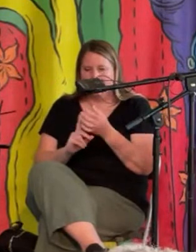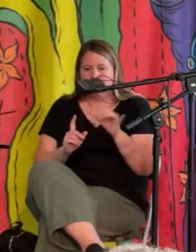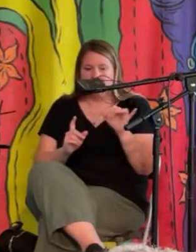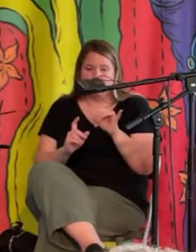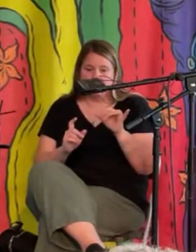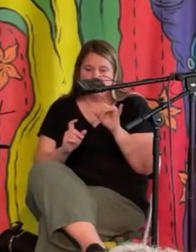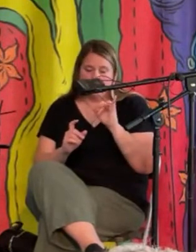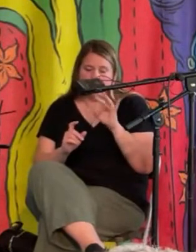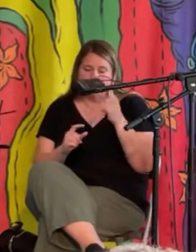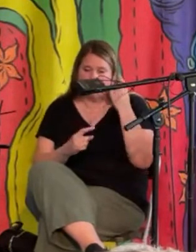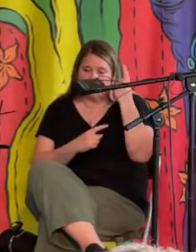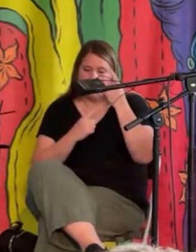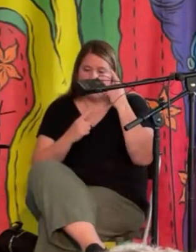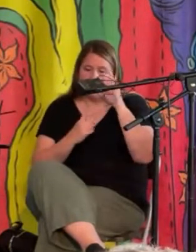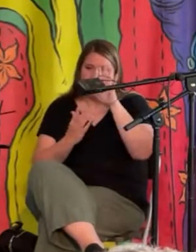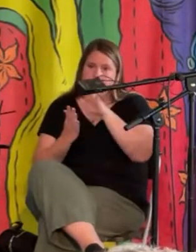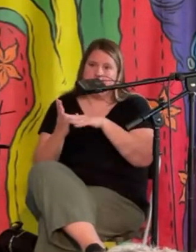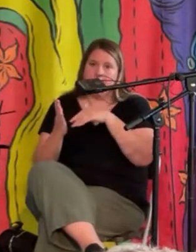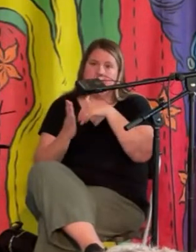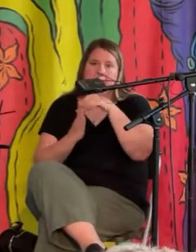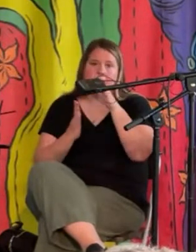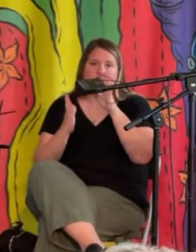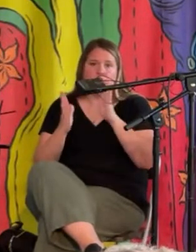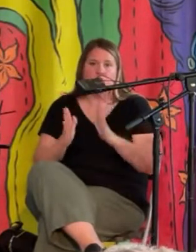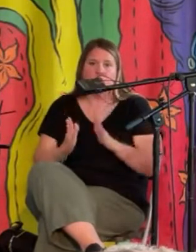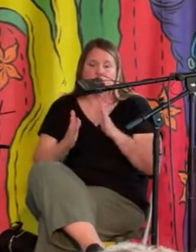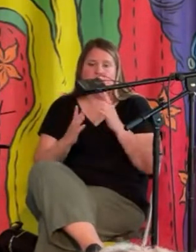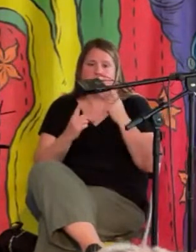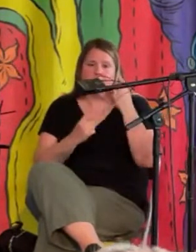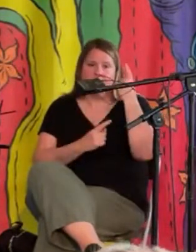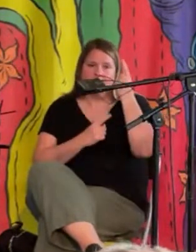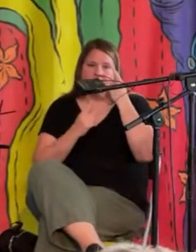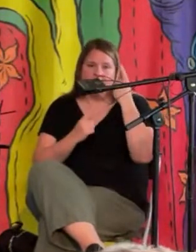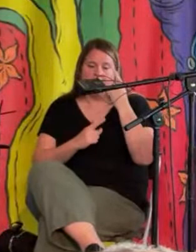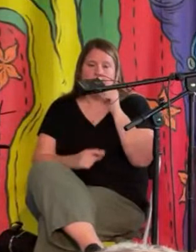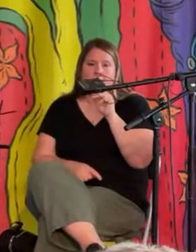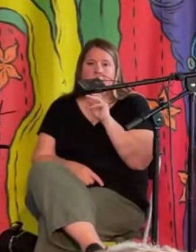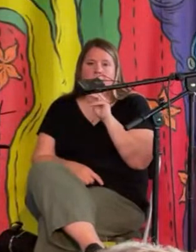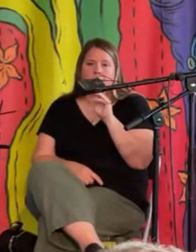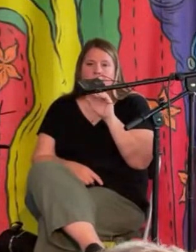you think about painters, say, think about Marc Chagall.